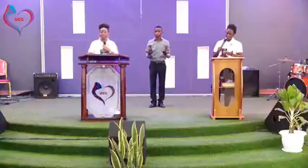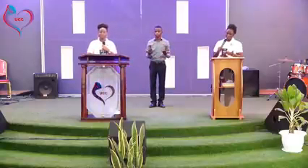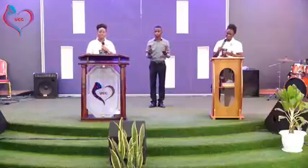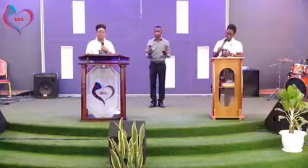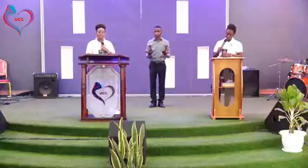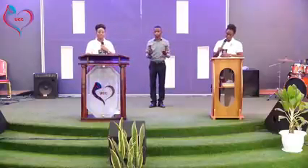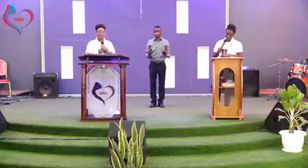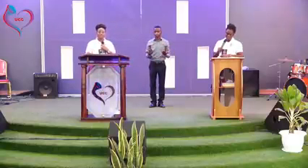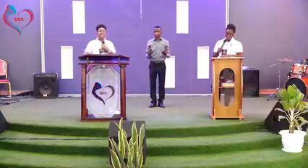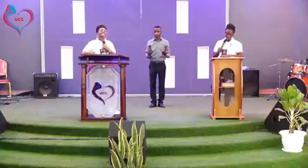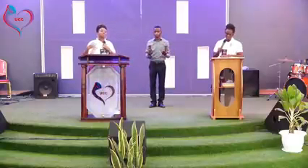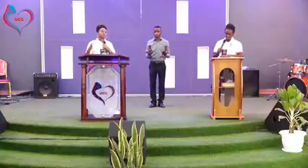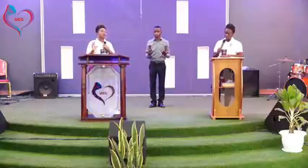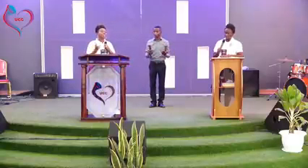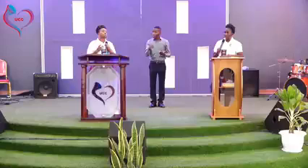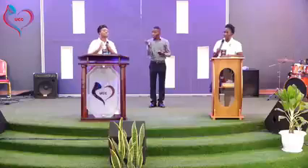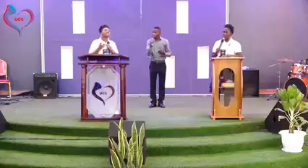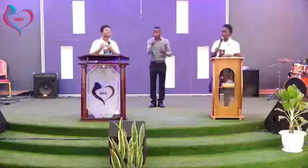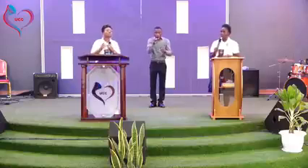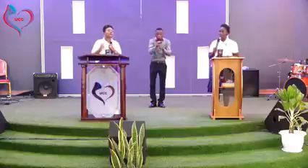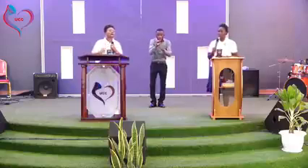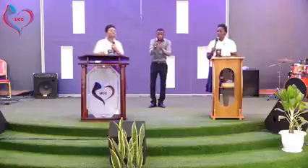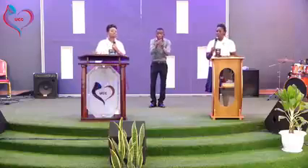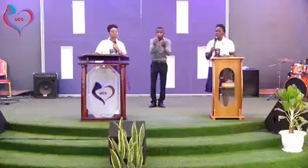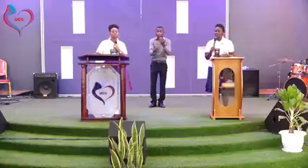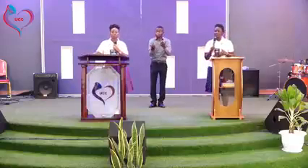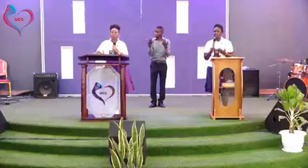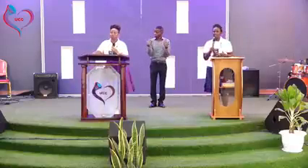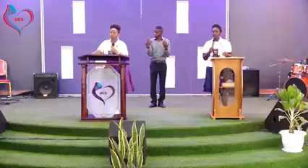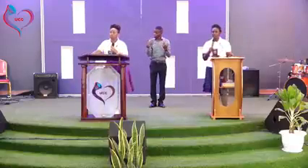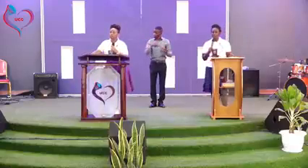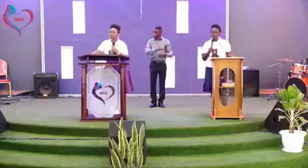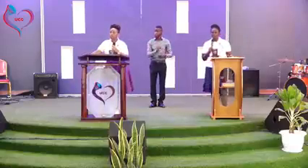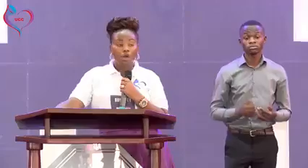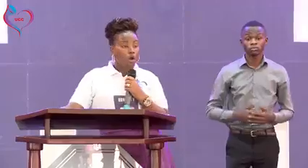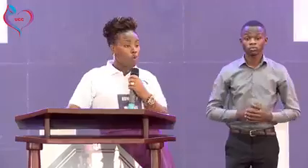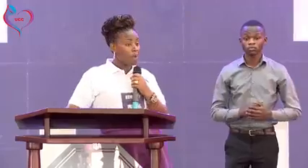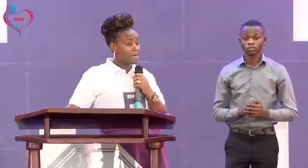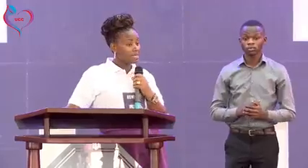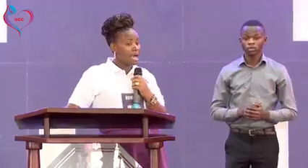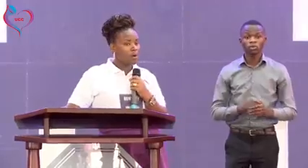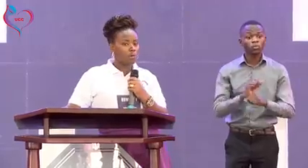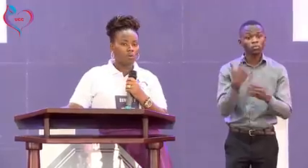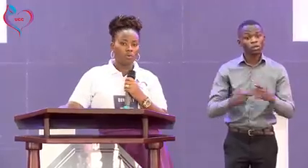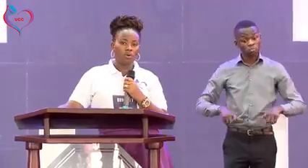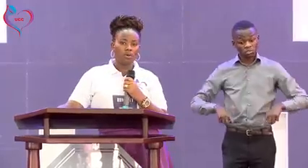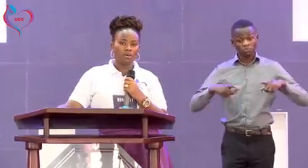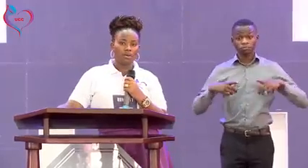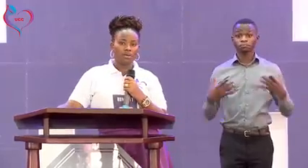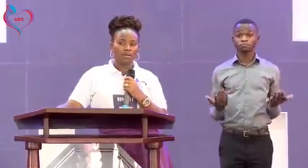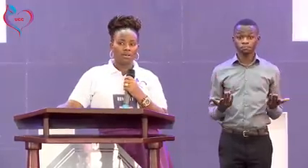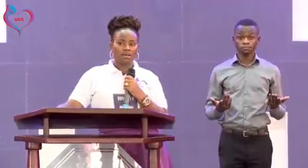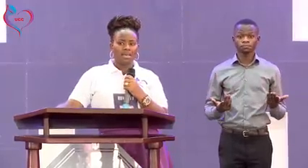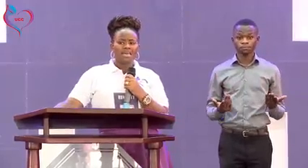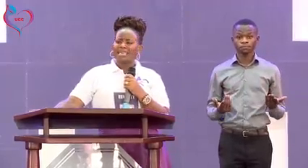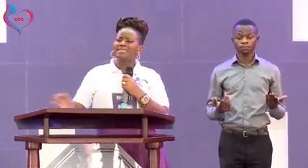I'm worthy to take of your milk. Yet he was working with his own hands. Nenga te ali akola ne mikono je. Okwebezao. To